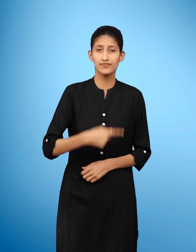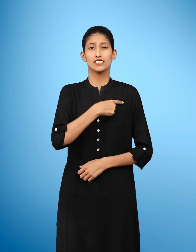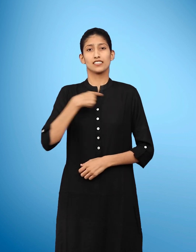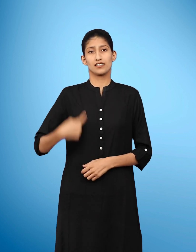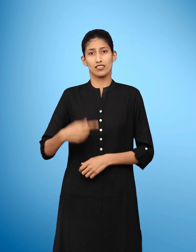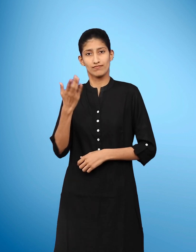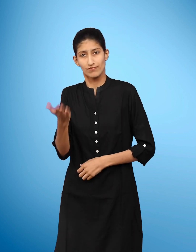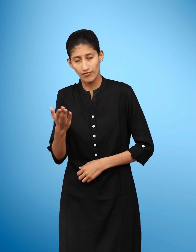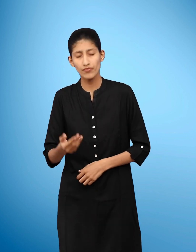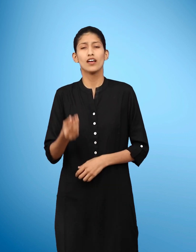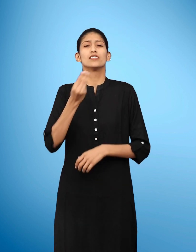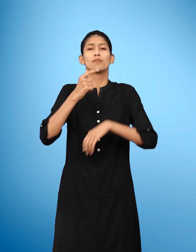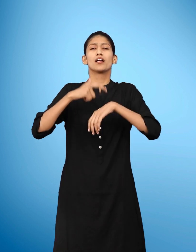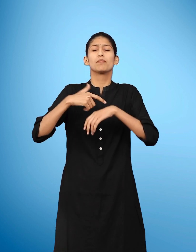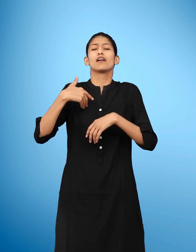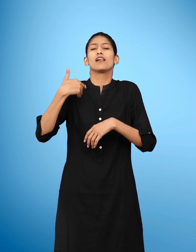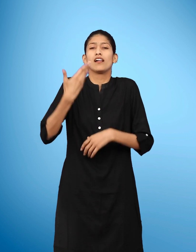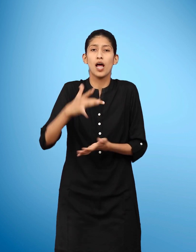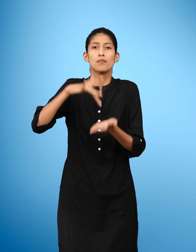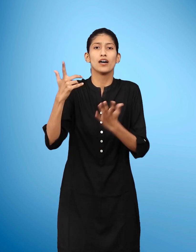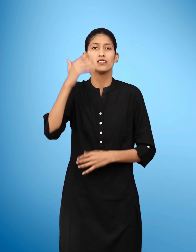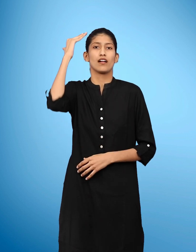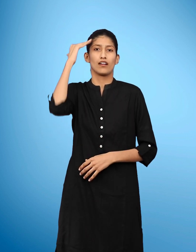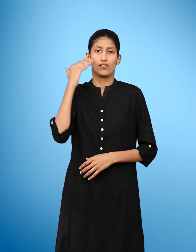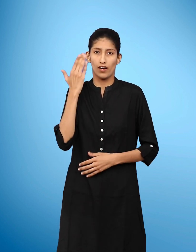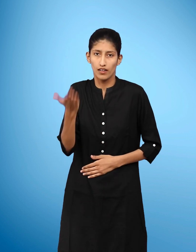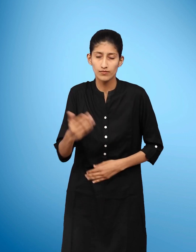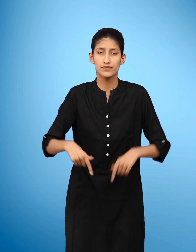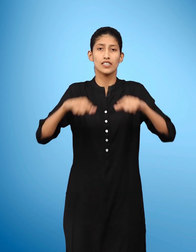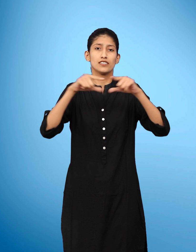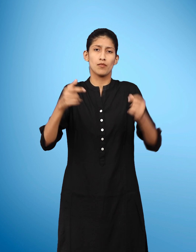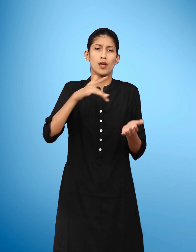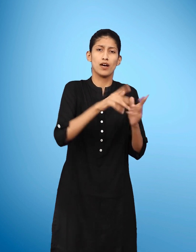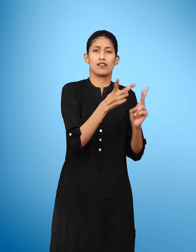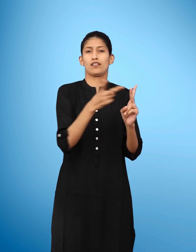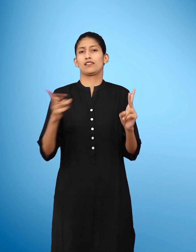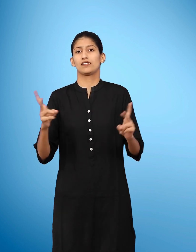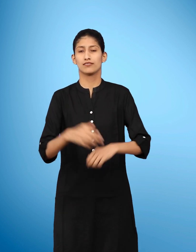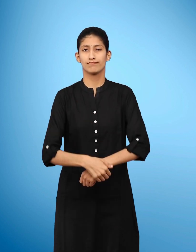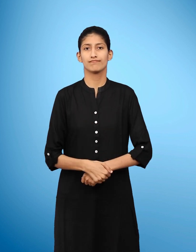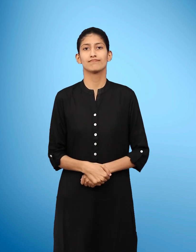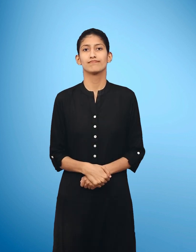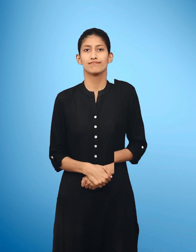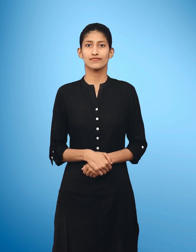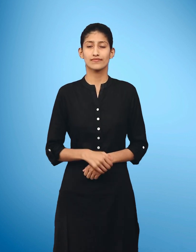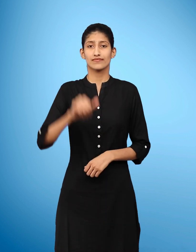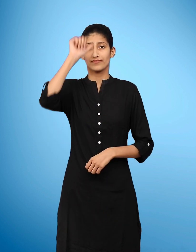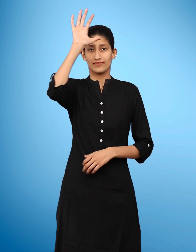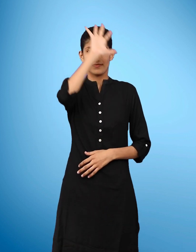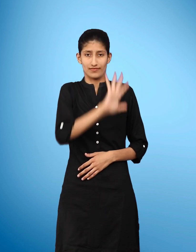popular and spread throughout the Central Asia, China, and later to Korea and Japan.